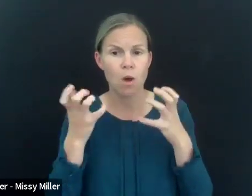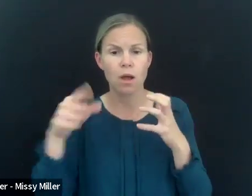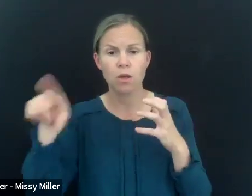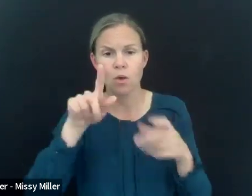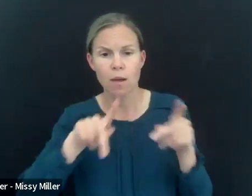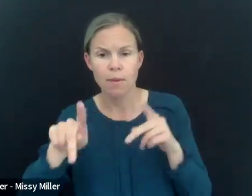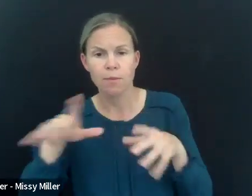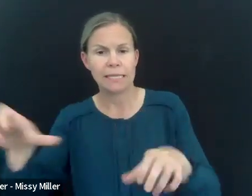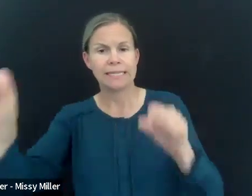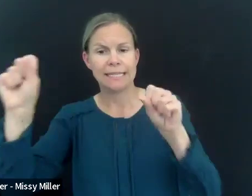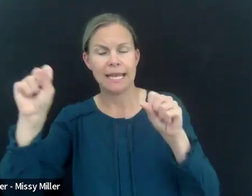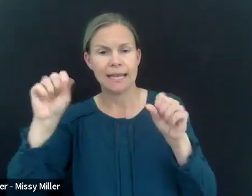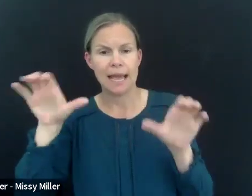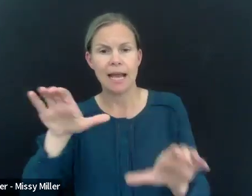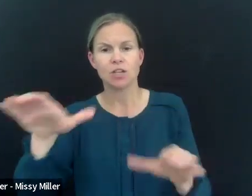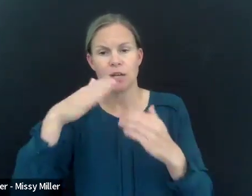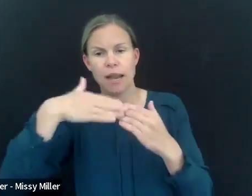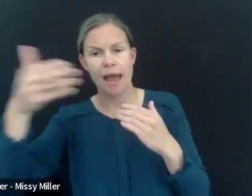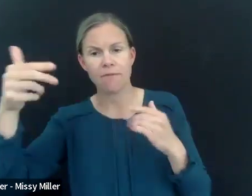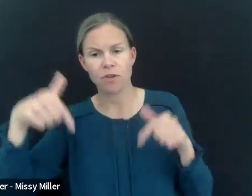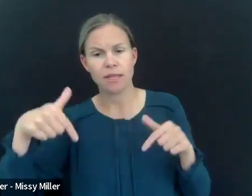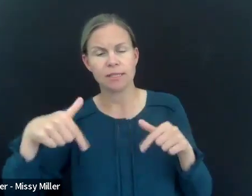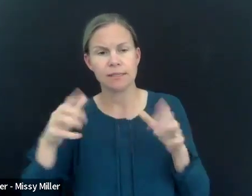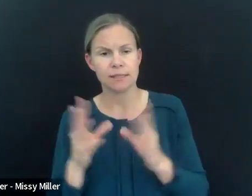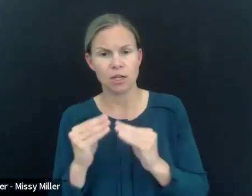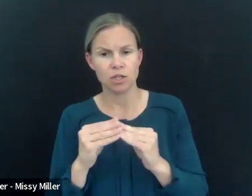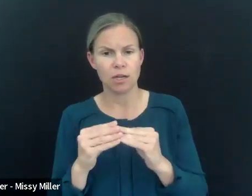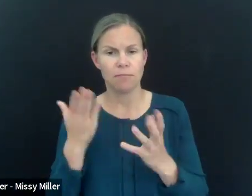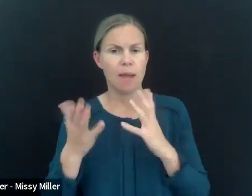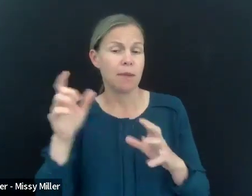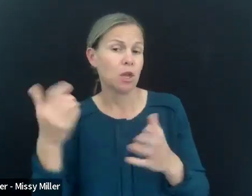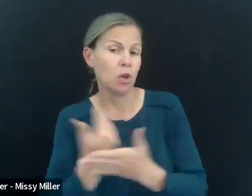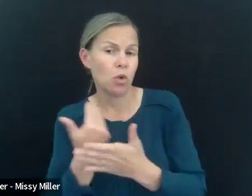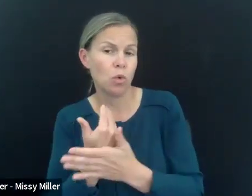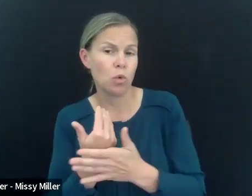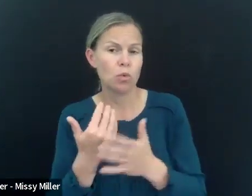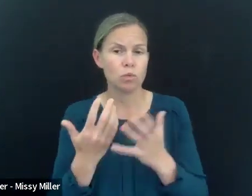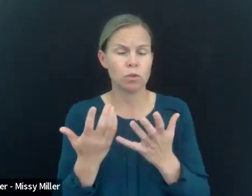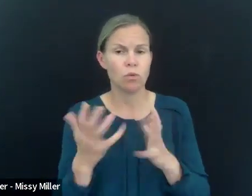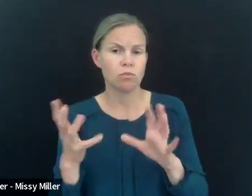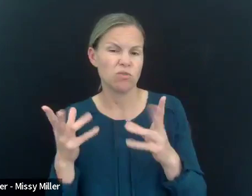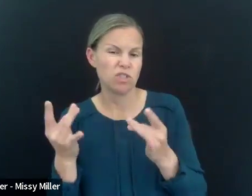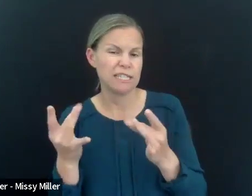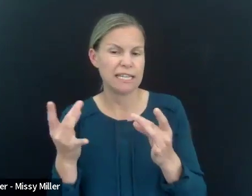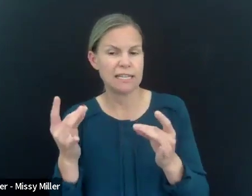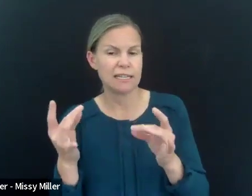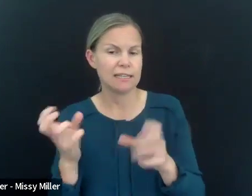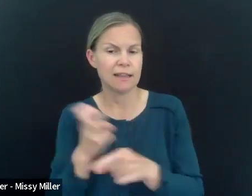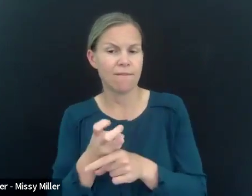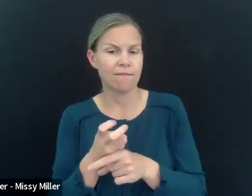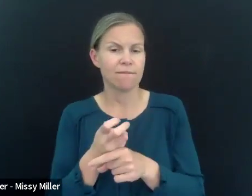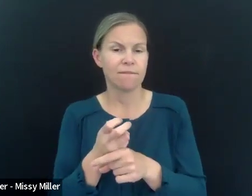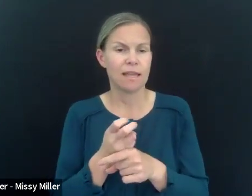be tricky for people that are new to policy, you know, what that looks like. So what's one action, and I know one is hard,